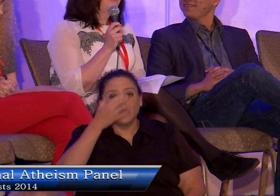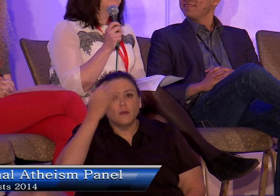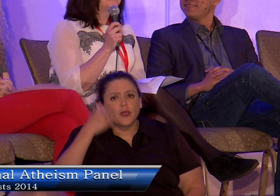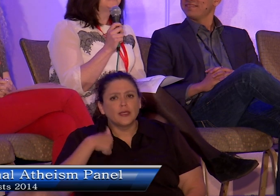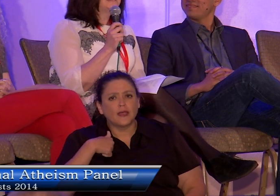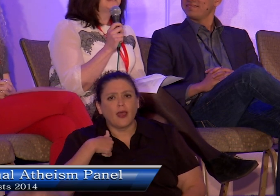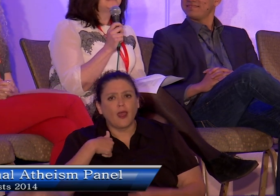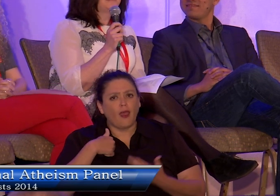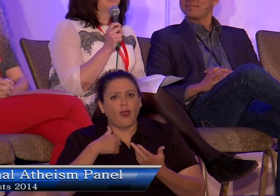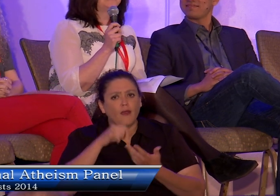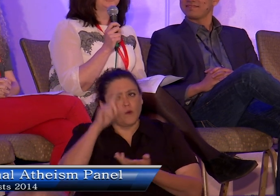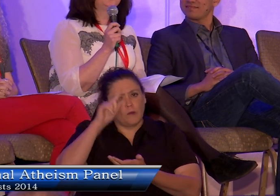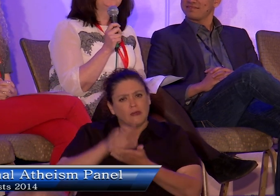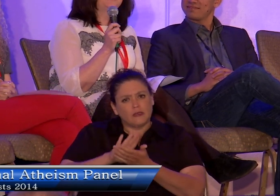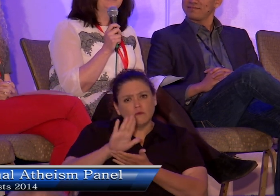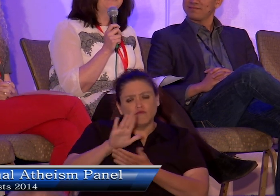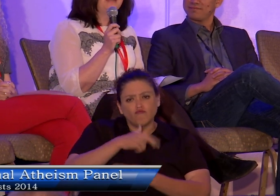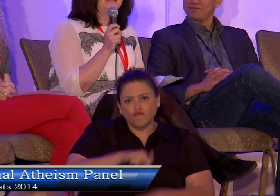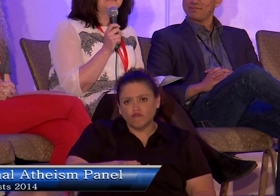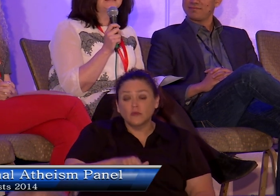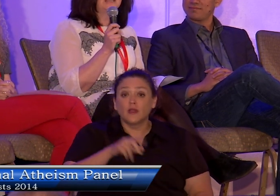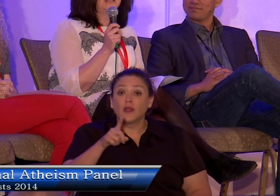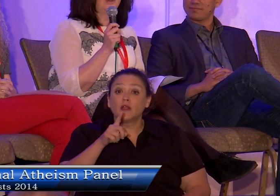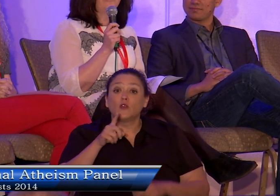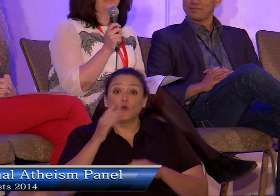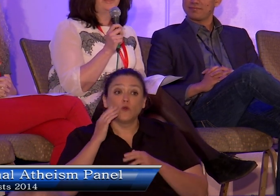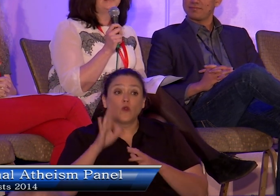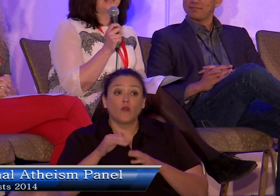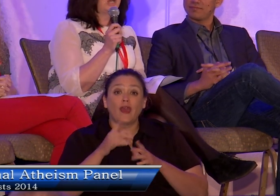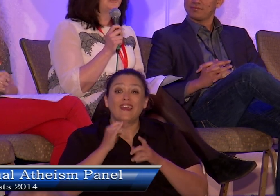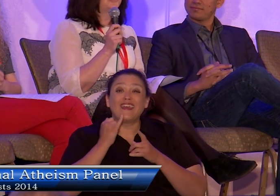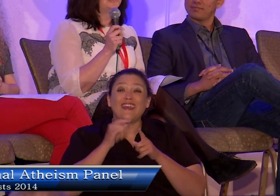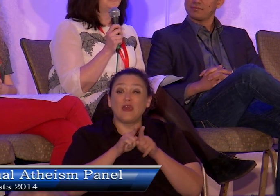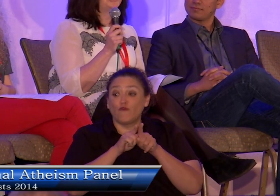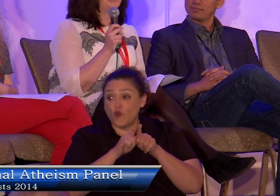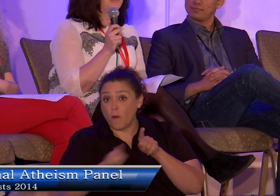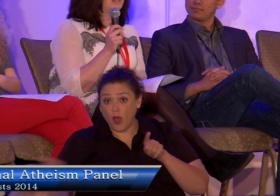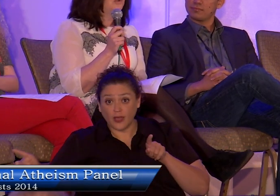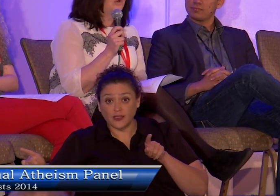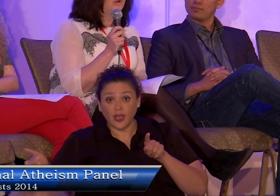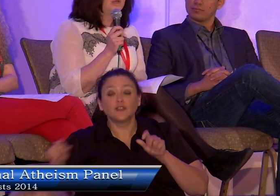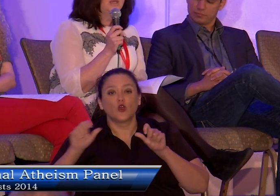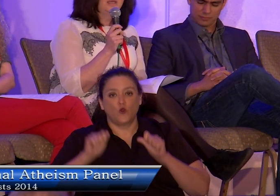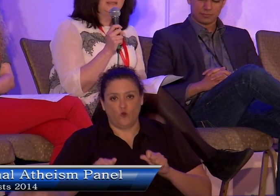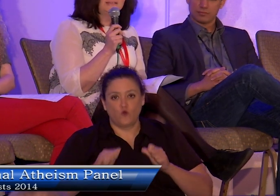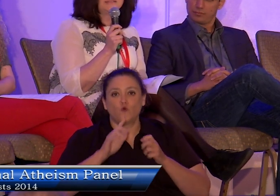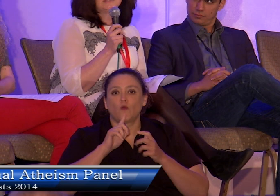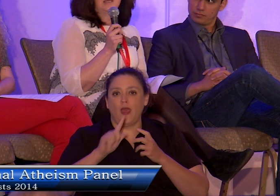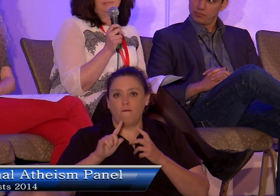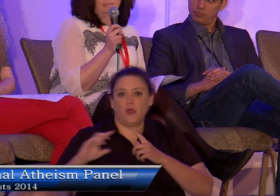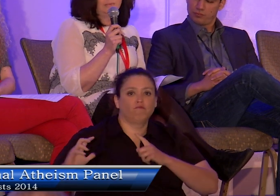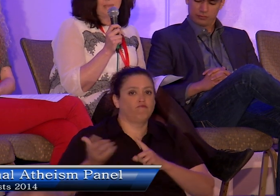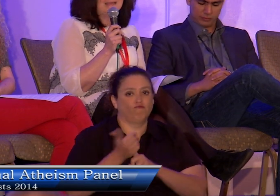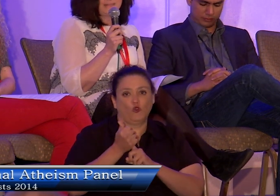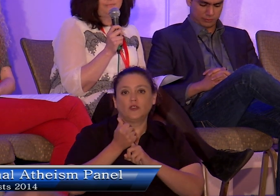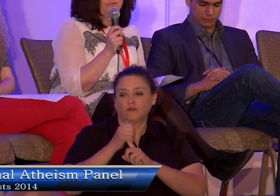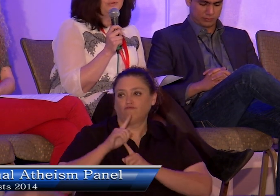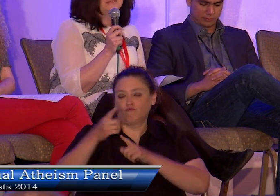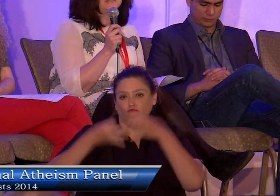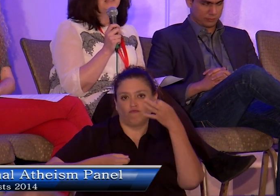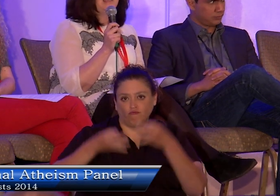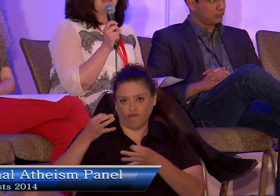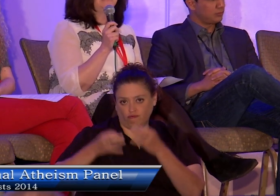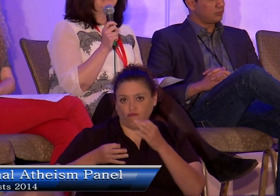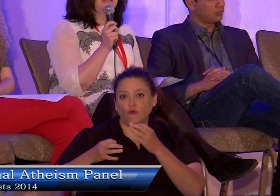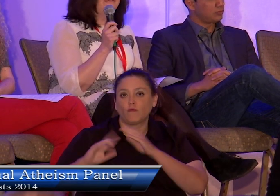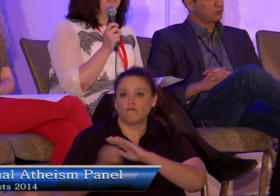that apostasy is a prosecutable offense in over 30 countries where Sharia law is has